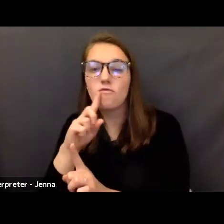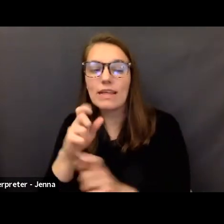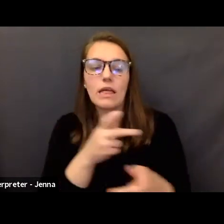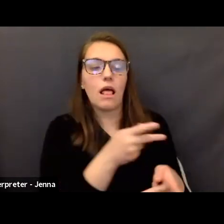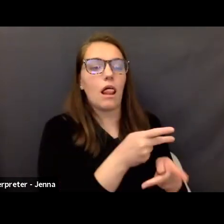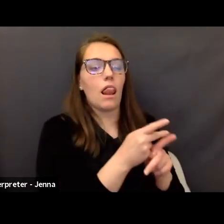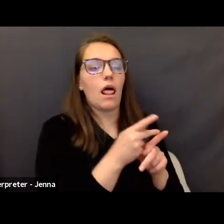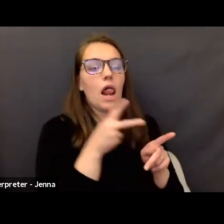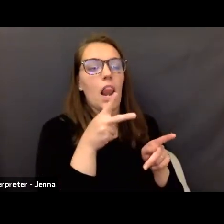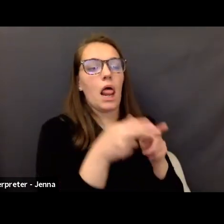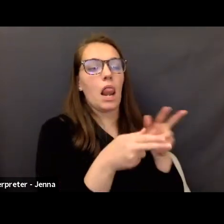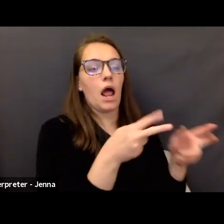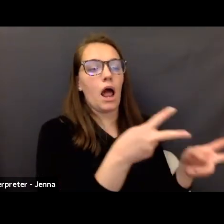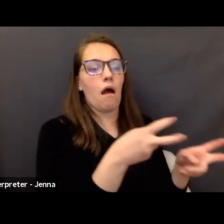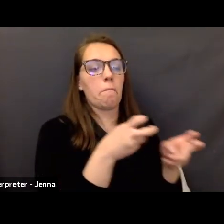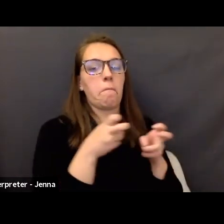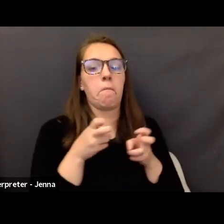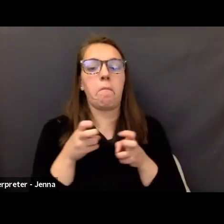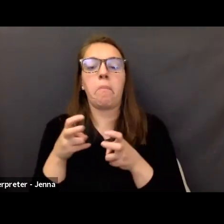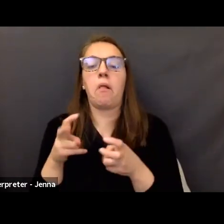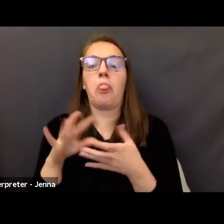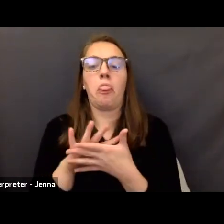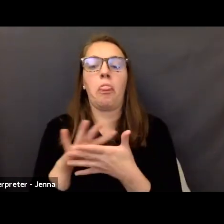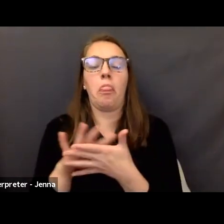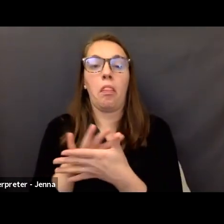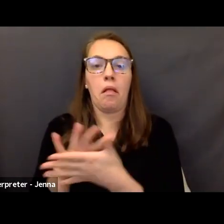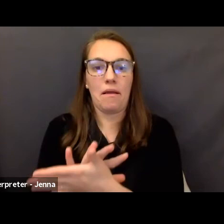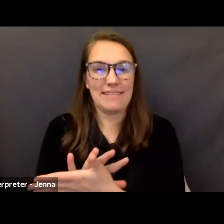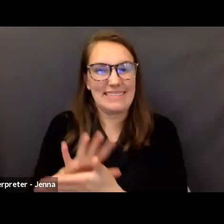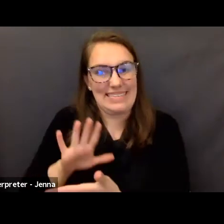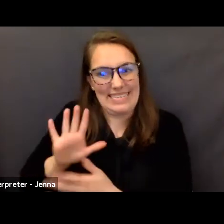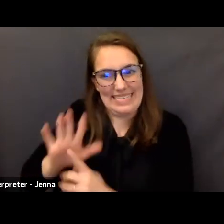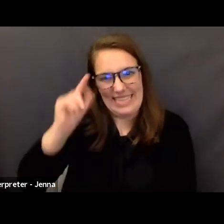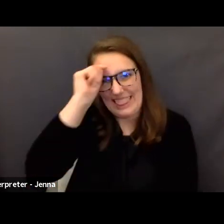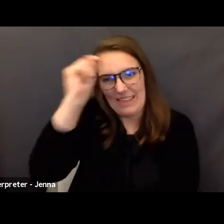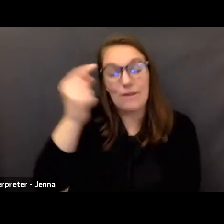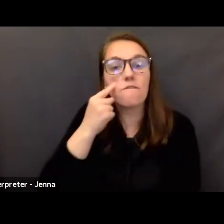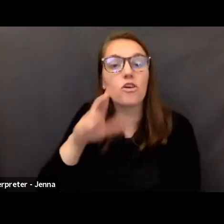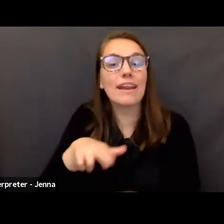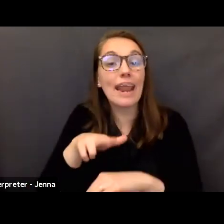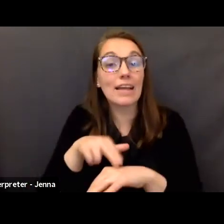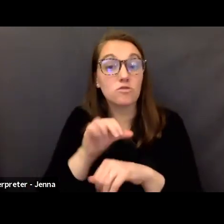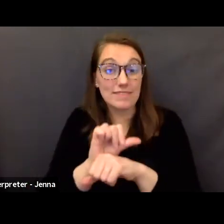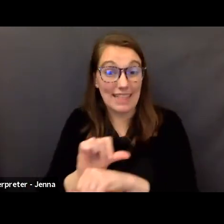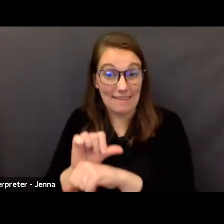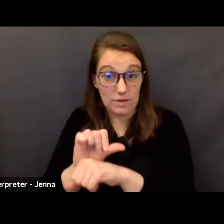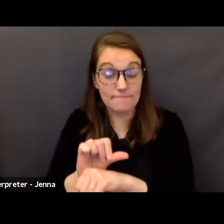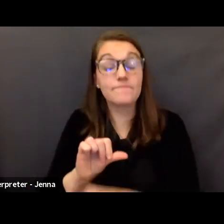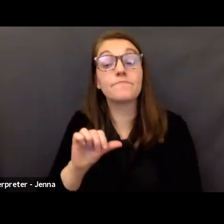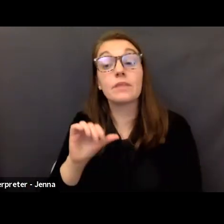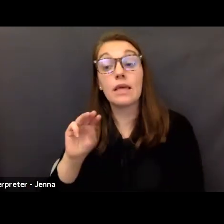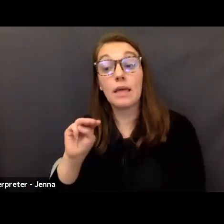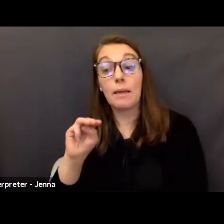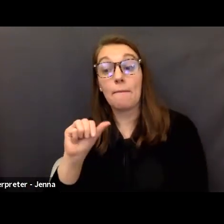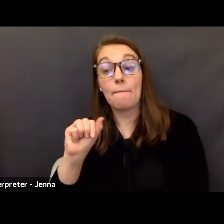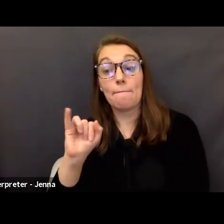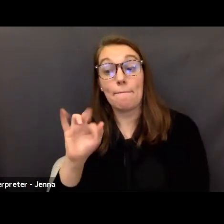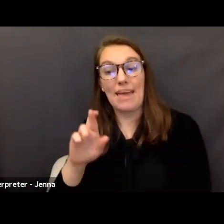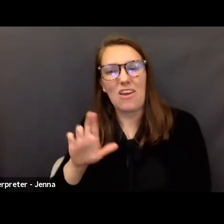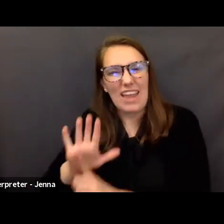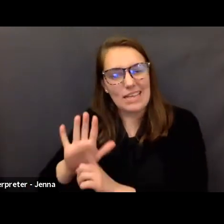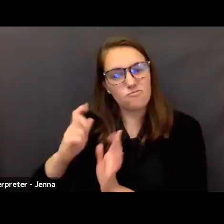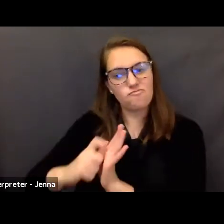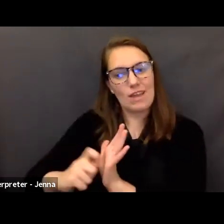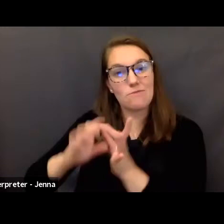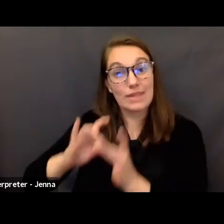theory of natural slavery. John Mayer's account of natural slavery, it eventually set the template for the